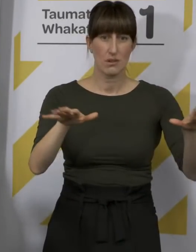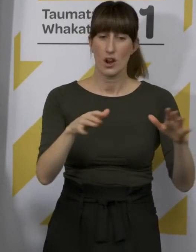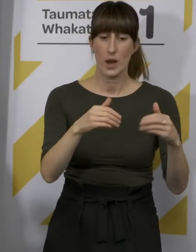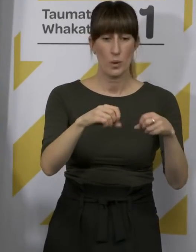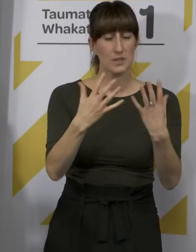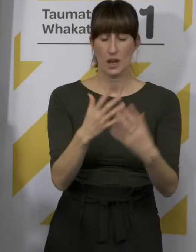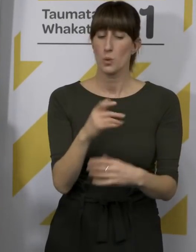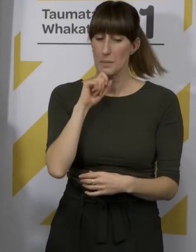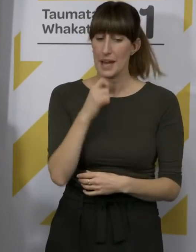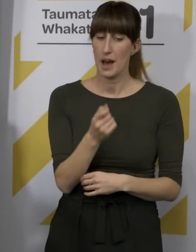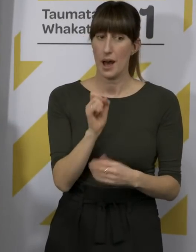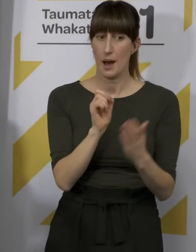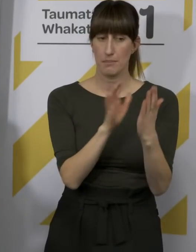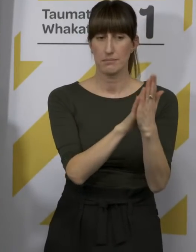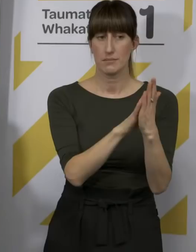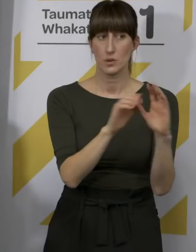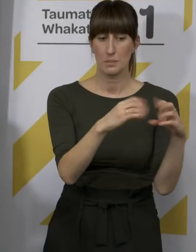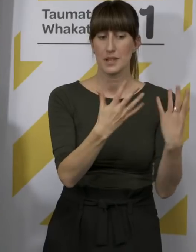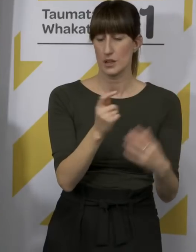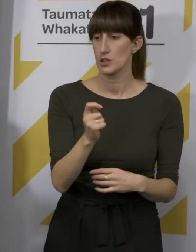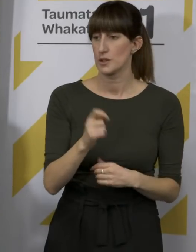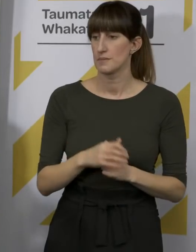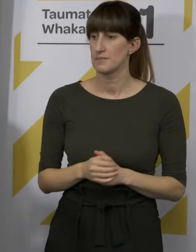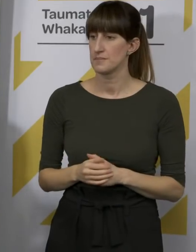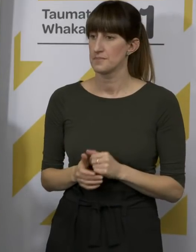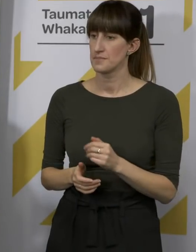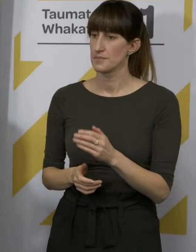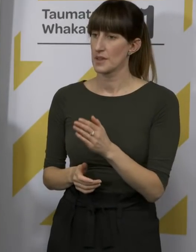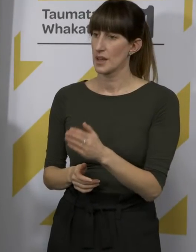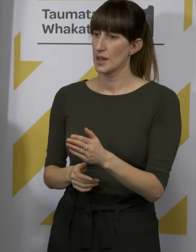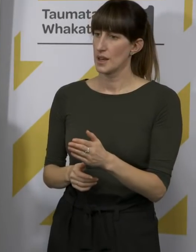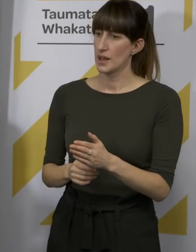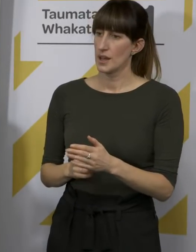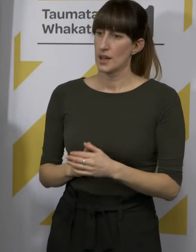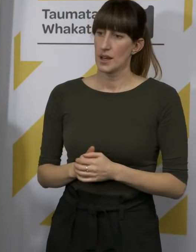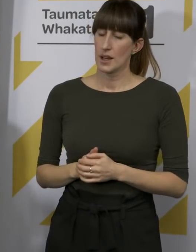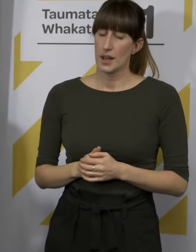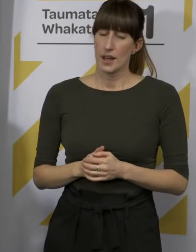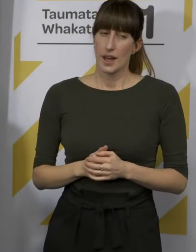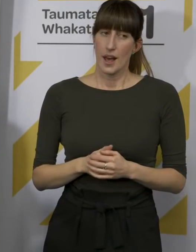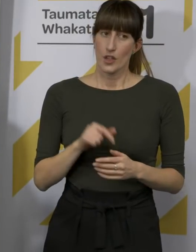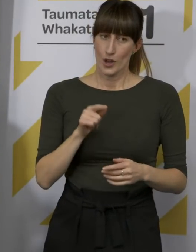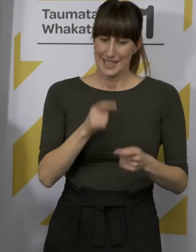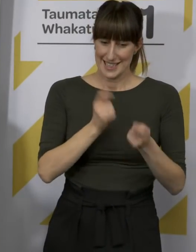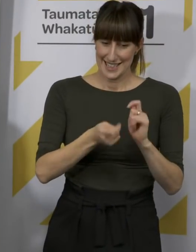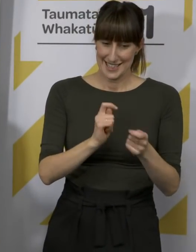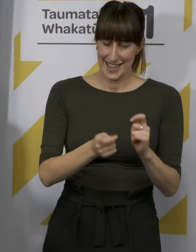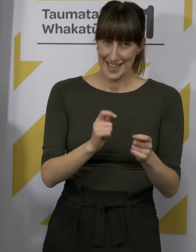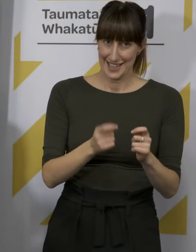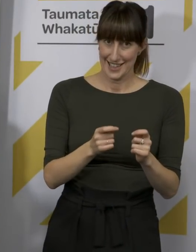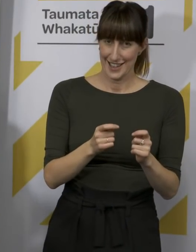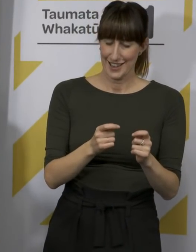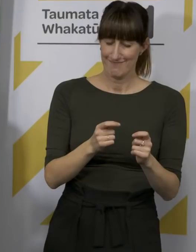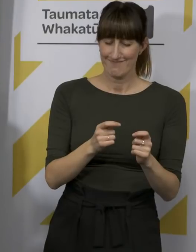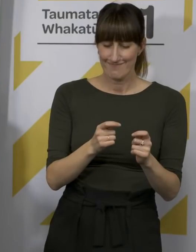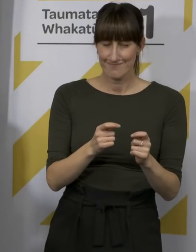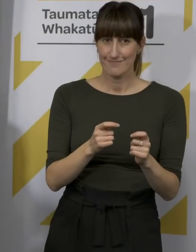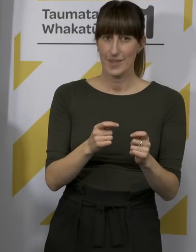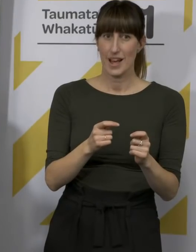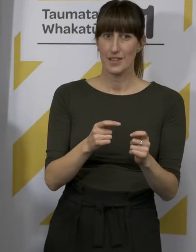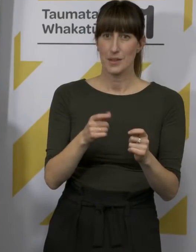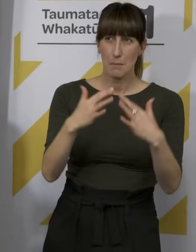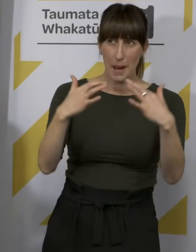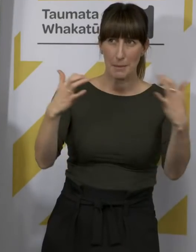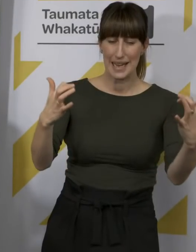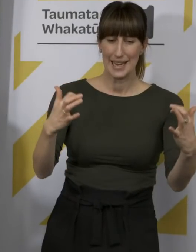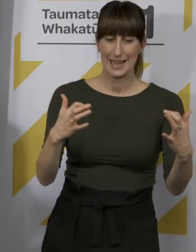those testing numbers, though, can you see why it does go to the heart of public confidence when we don't know how widespread the problem